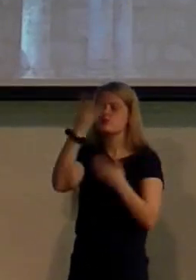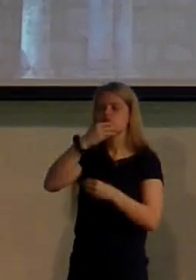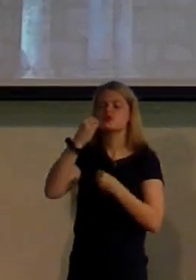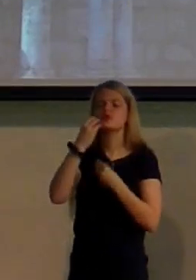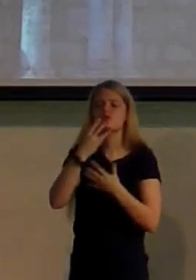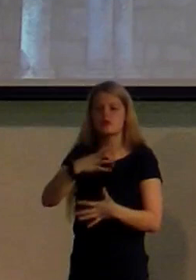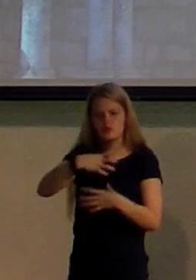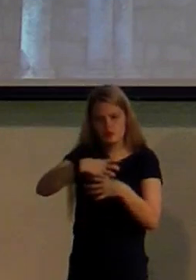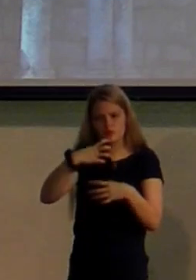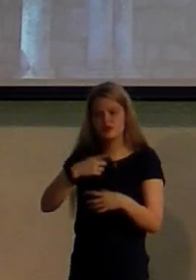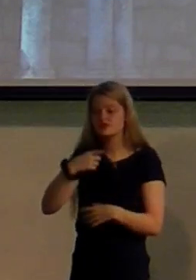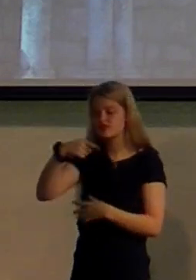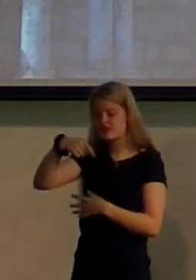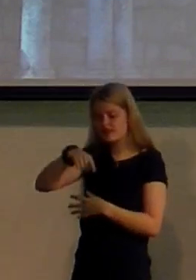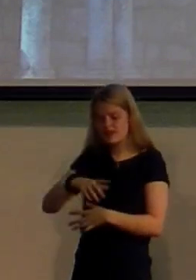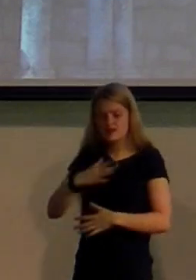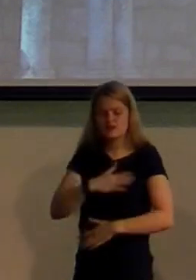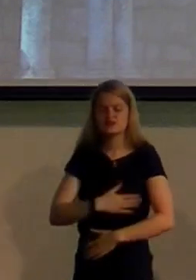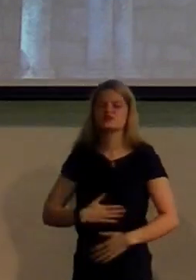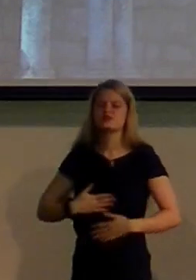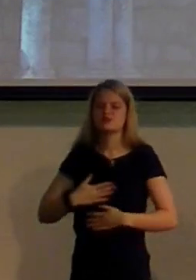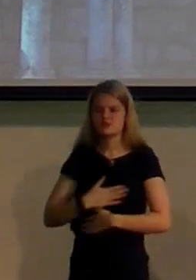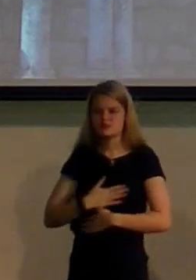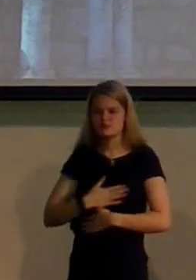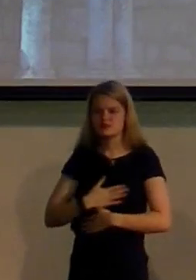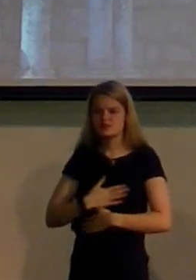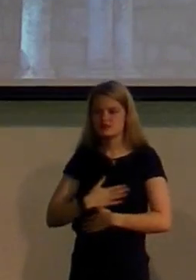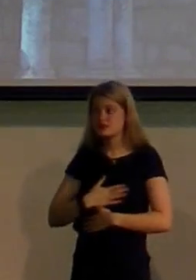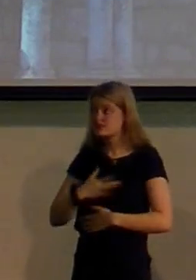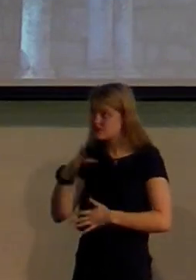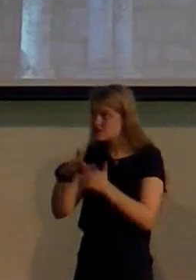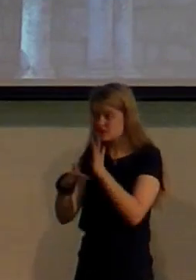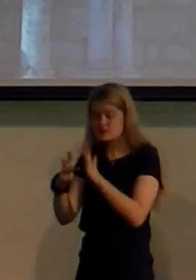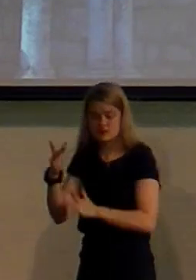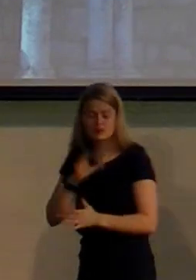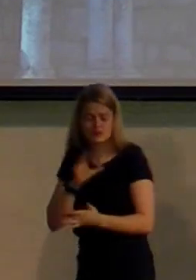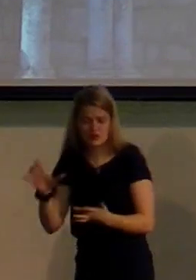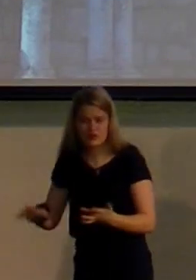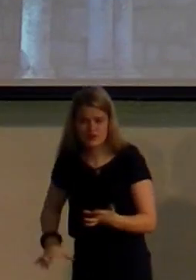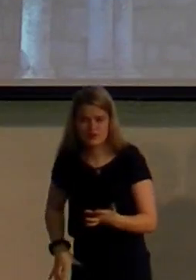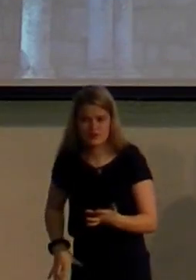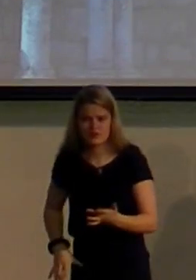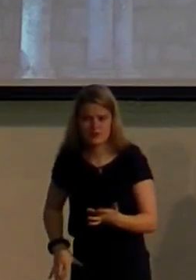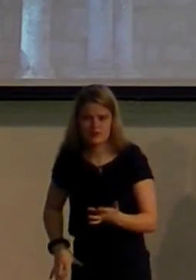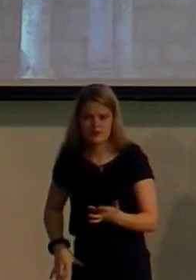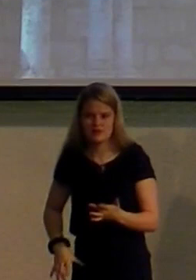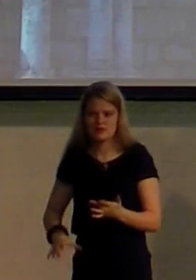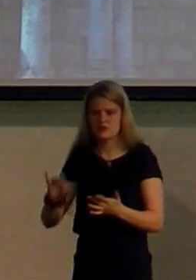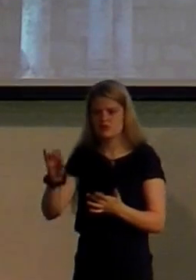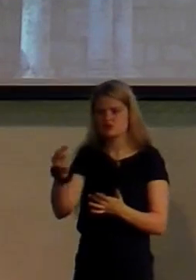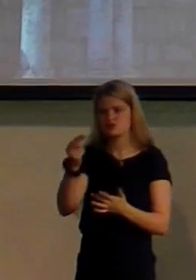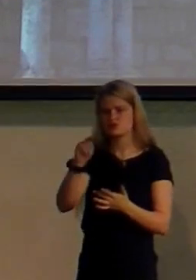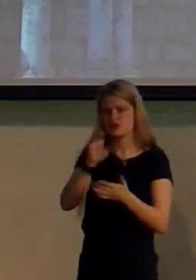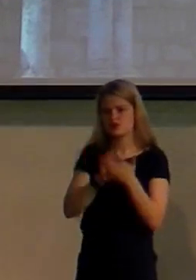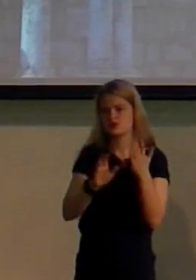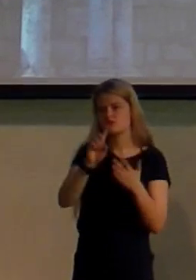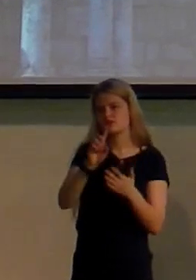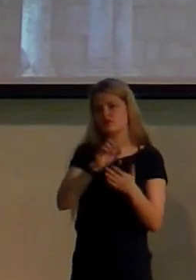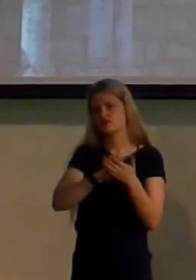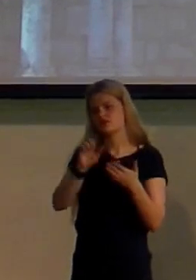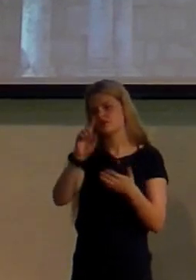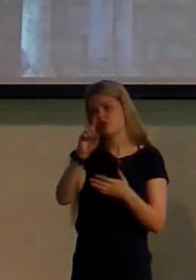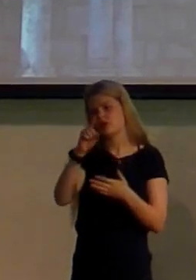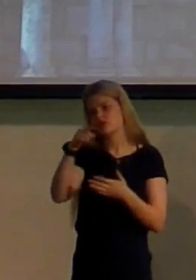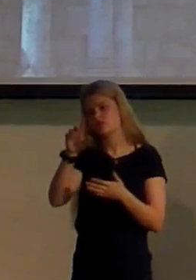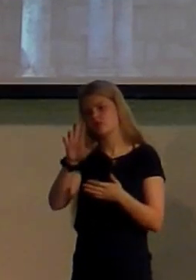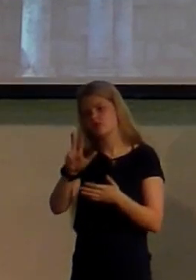that they enjoyed? Wasn't it Jesus Christ? In John chapter 1, verses 1 through 3, John would tell